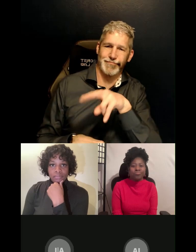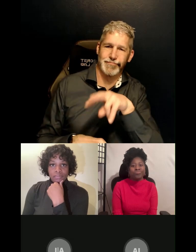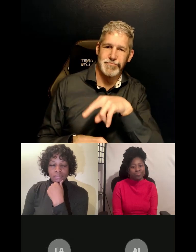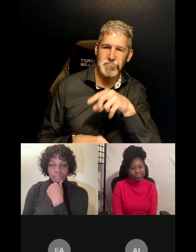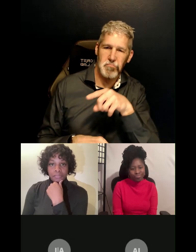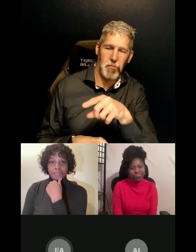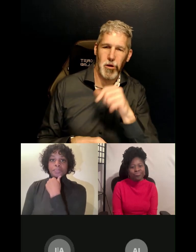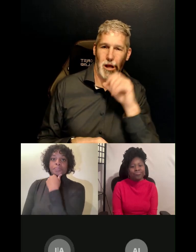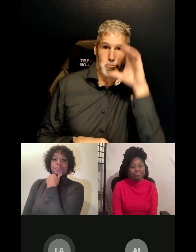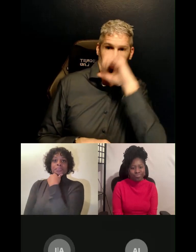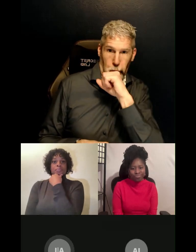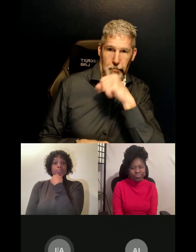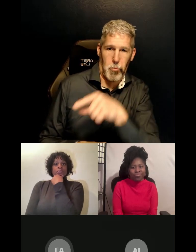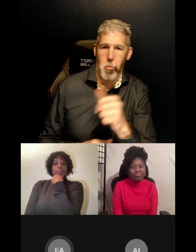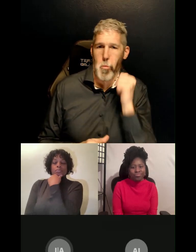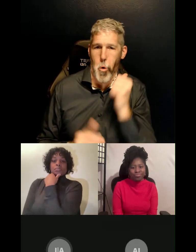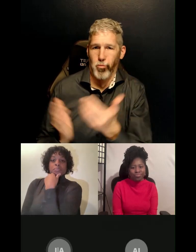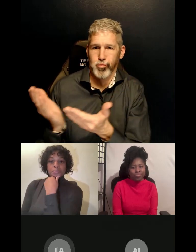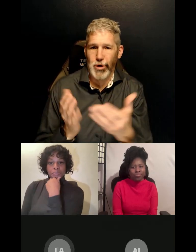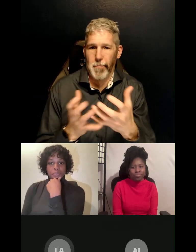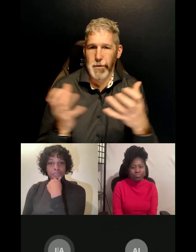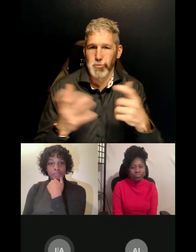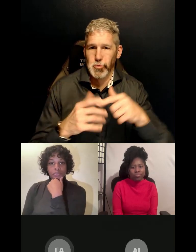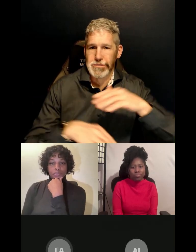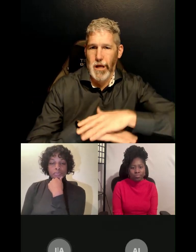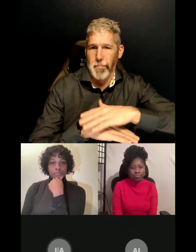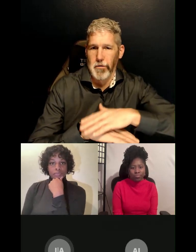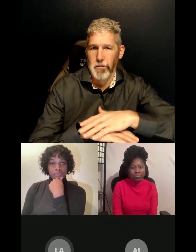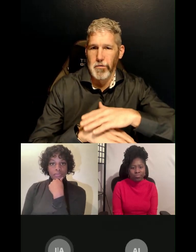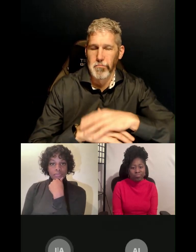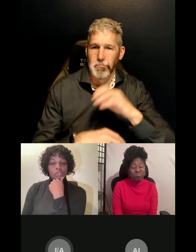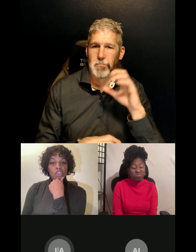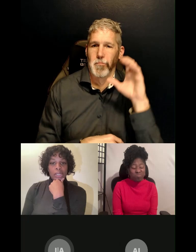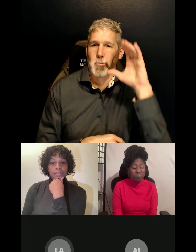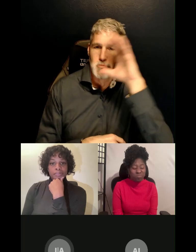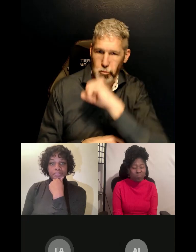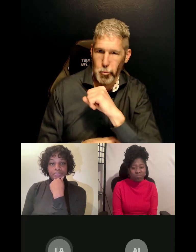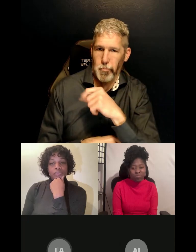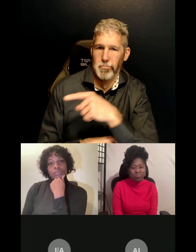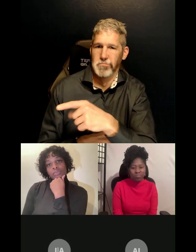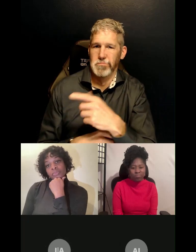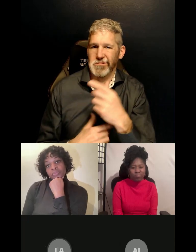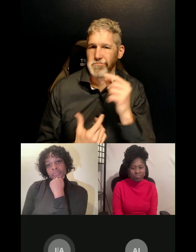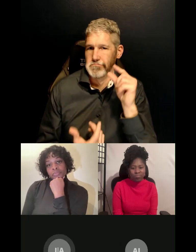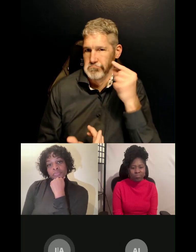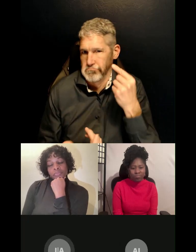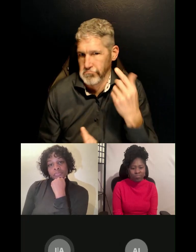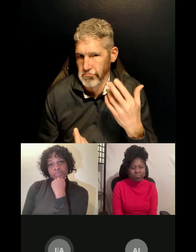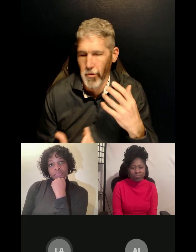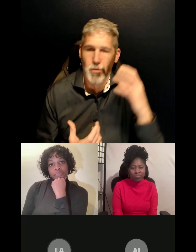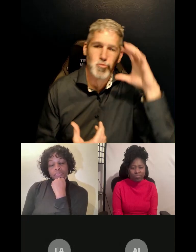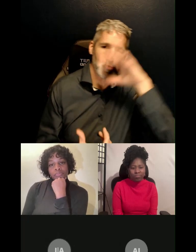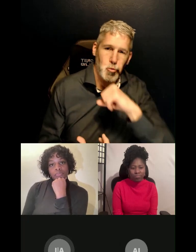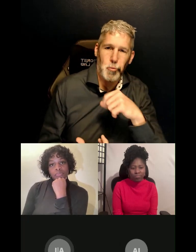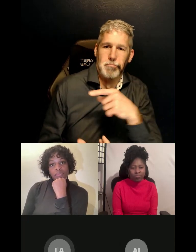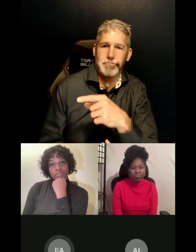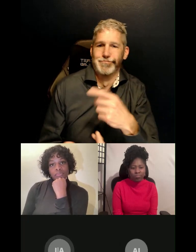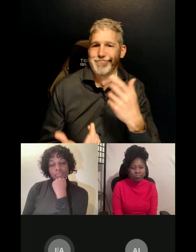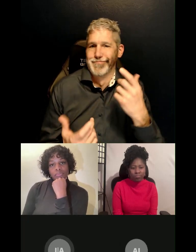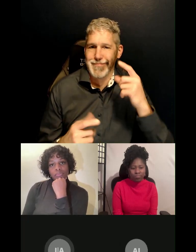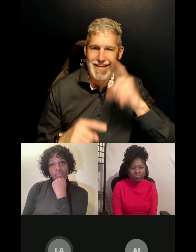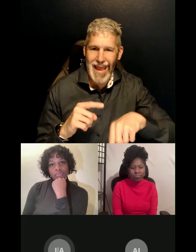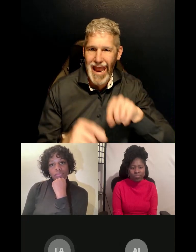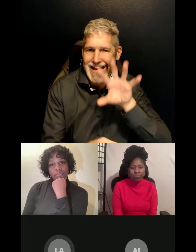They prejudge our value. They assume that we don't bring much to the table. They assume that we're